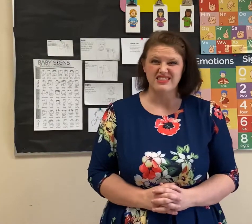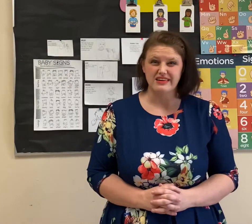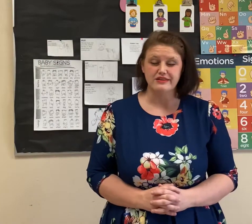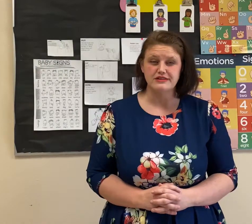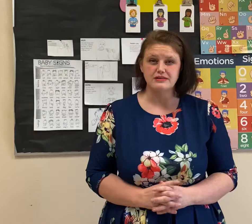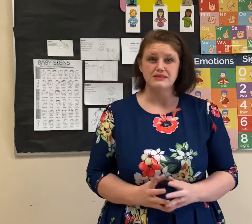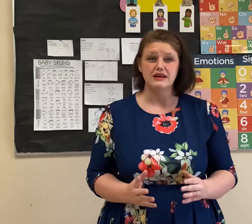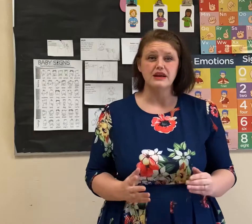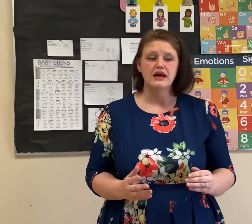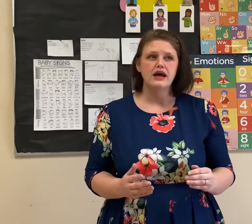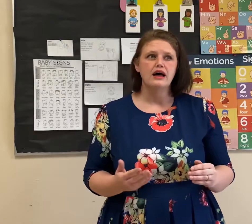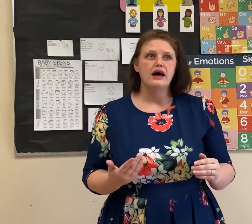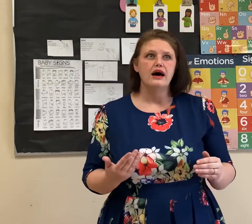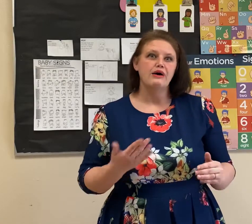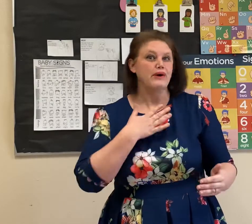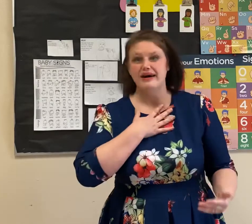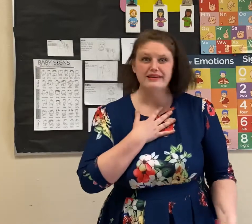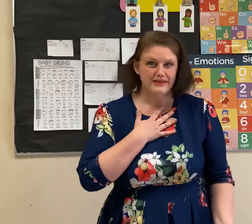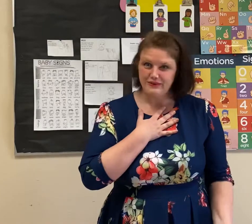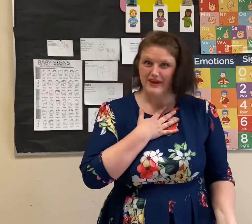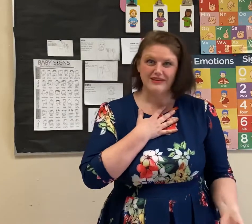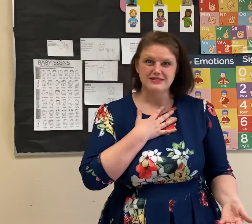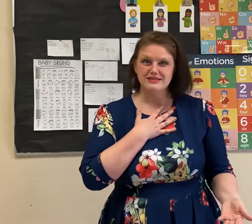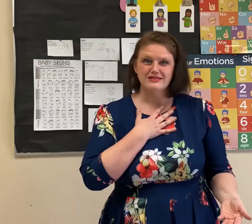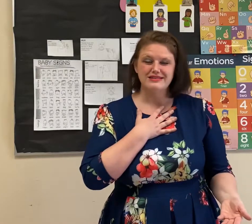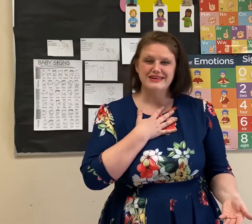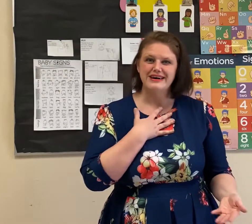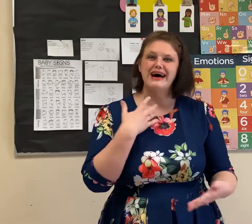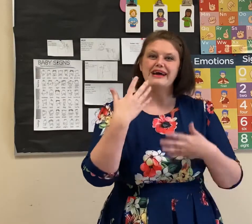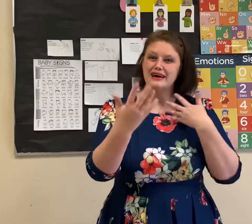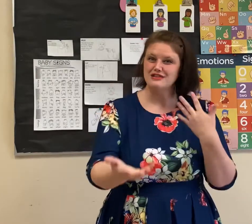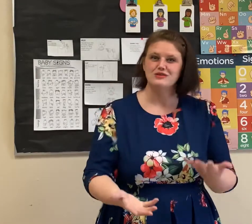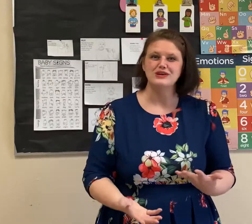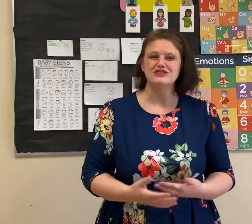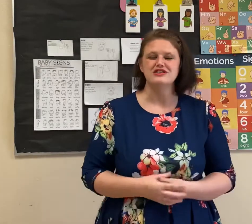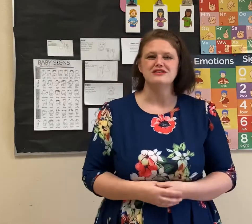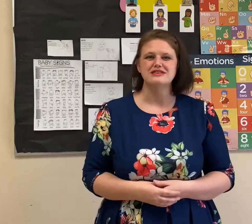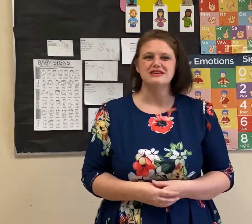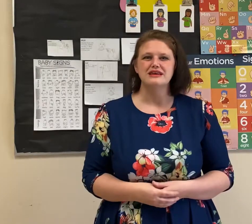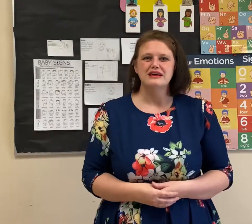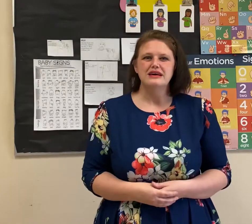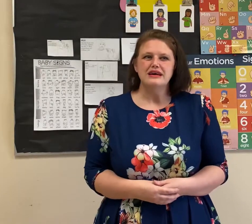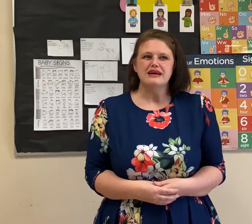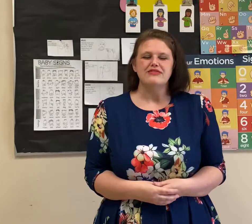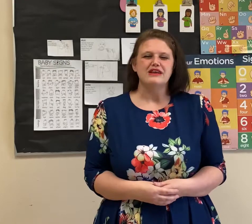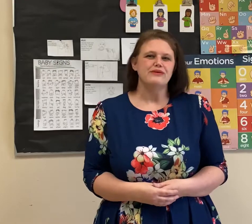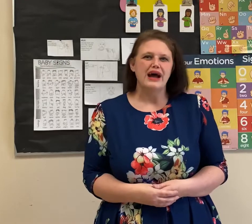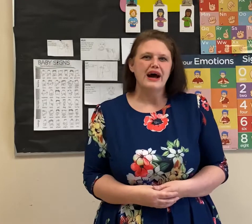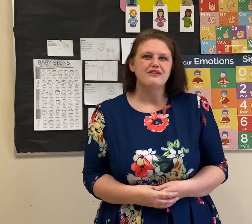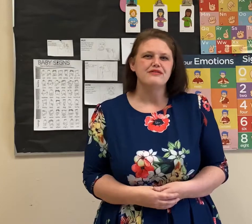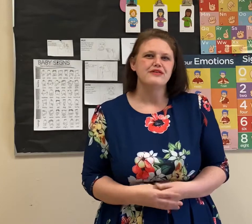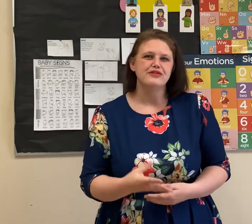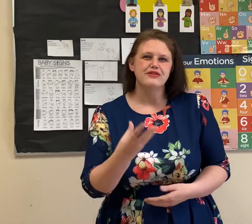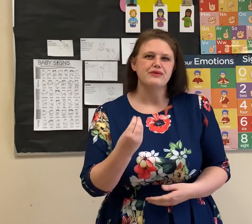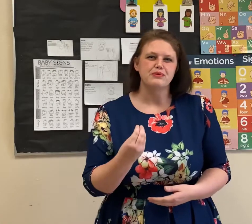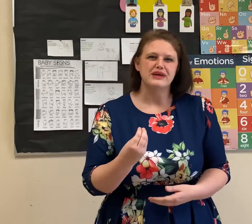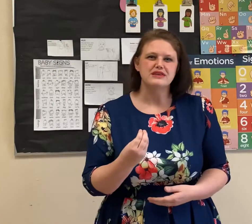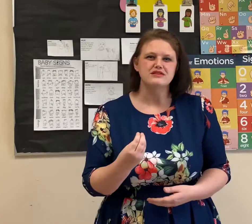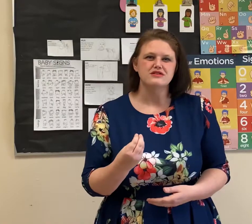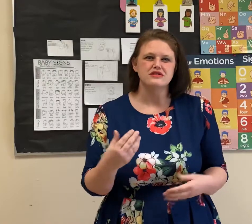or something. Well, I didn't know that until I asked questions. And if they don't have the verbal answers and they just